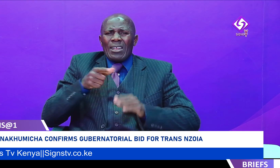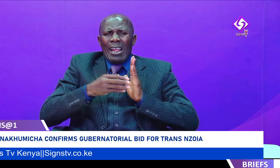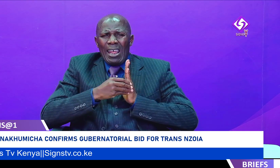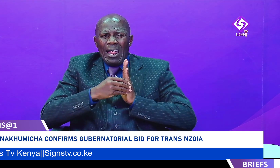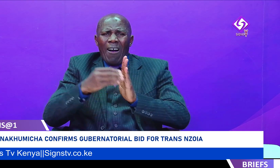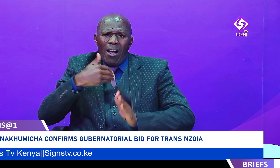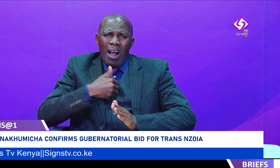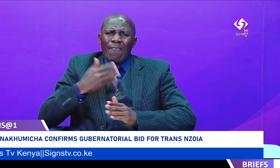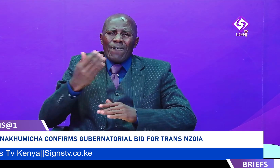She affirmed